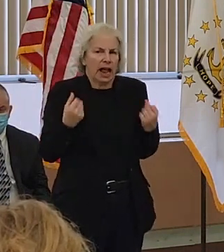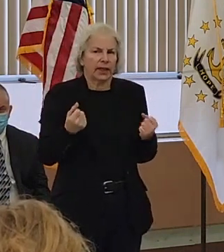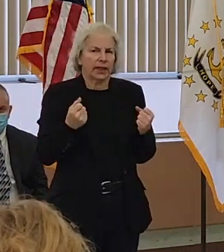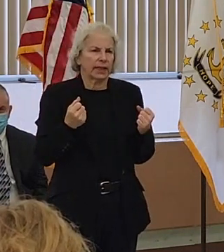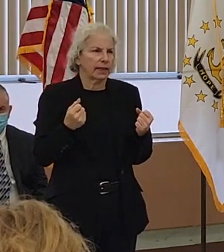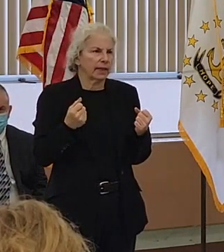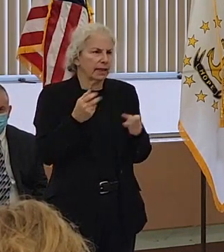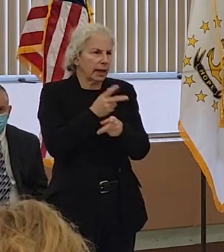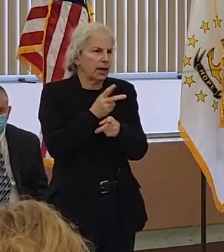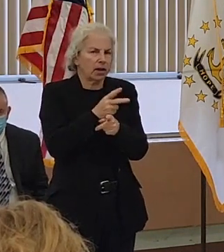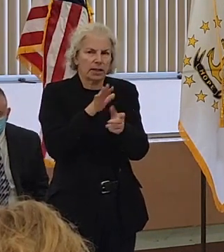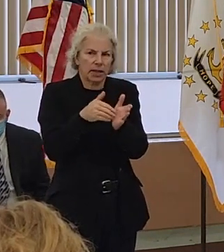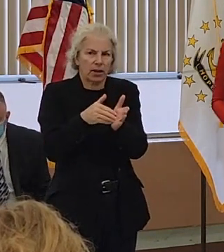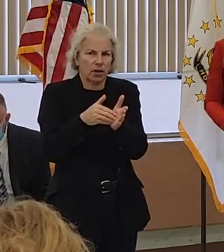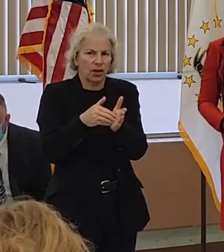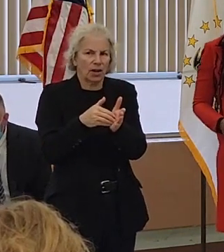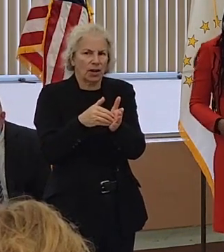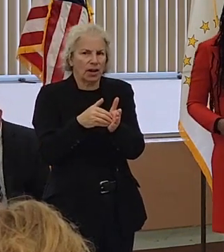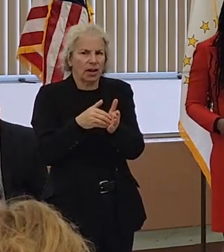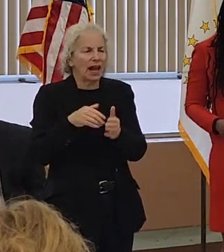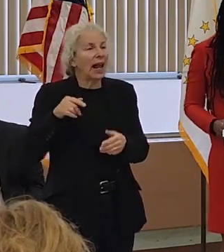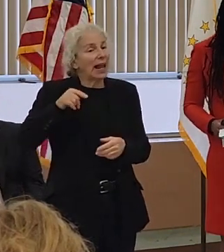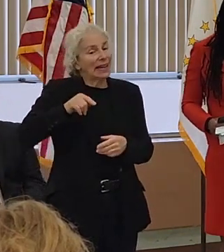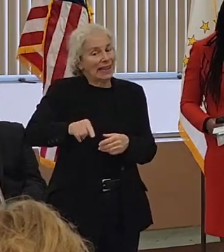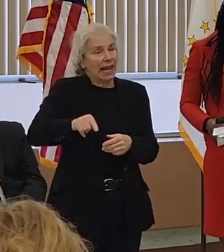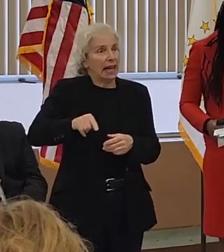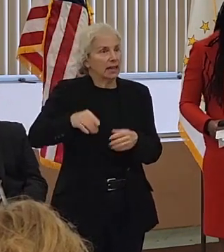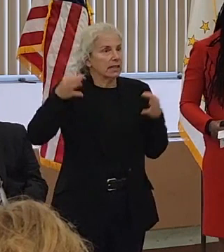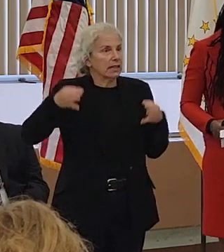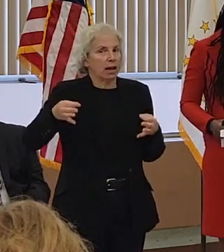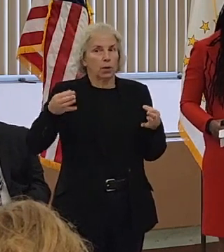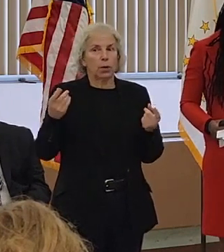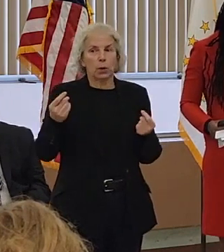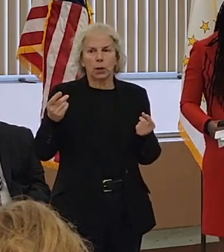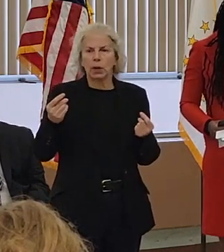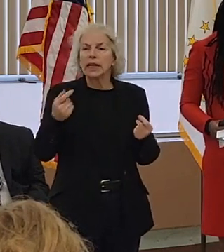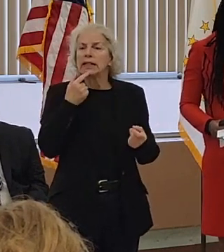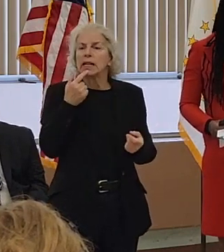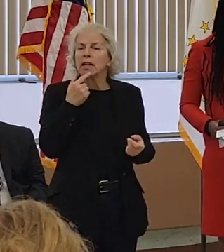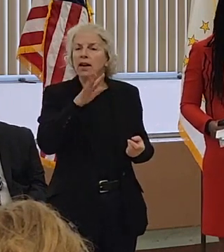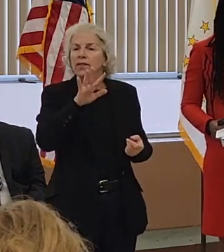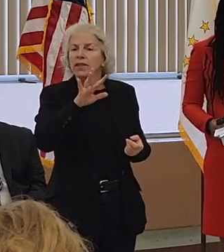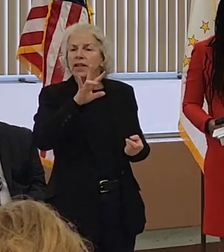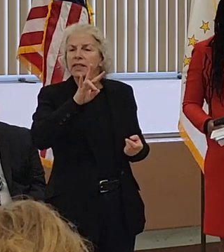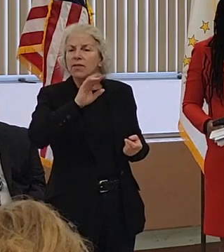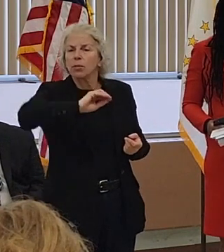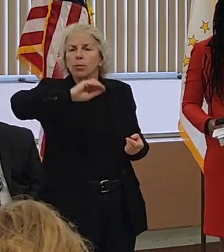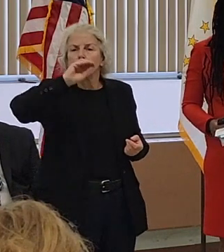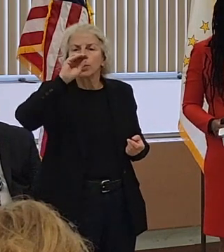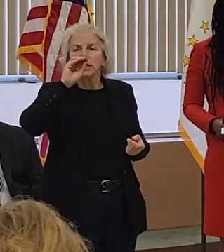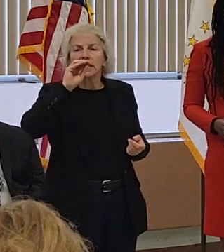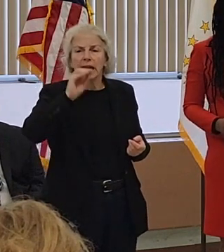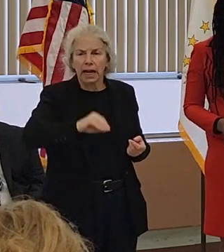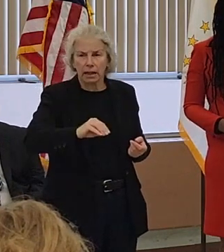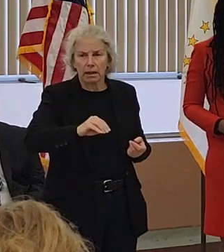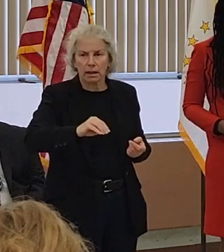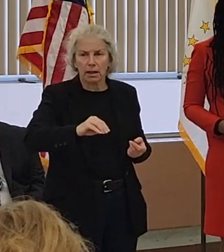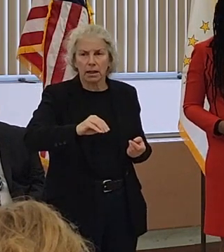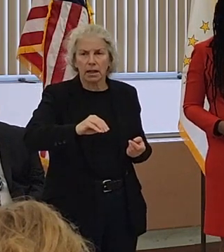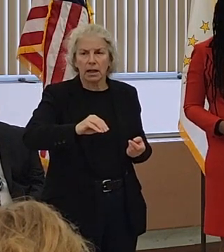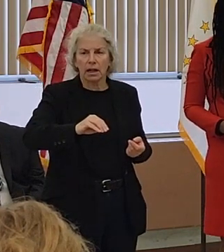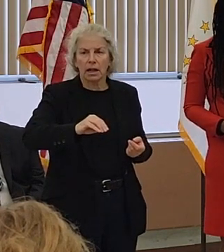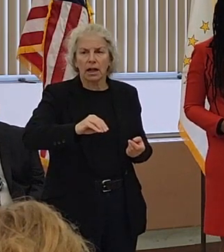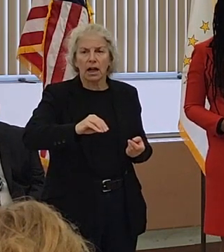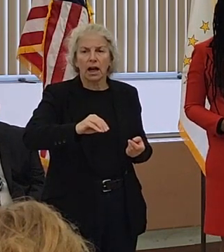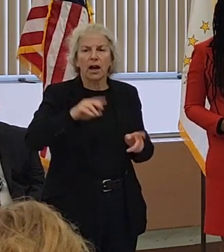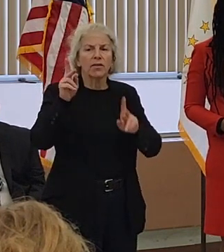of our largest hospitals combined. They took the provocative step of acknowledging that 57% of current COVID-19 hospitalizations, in fact,